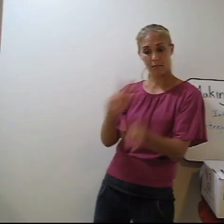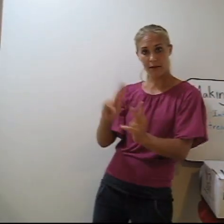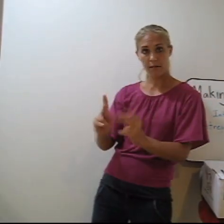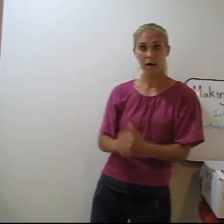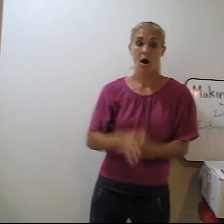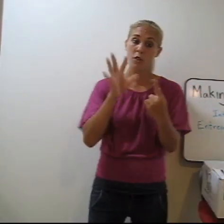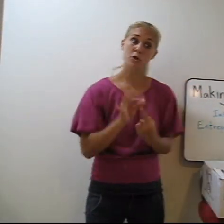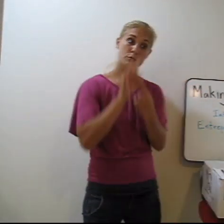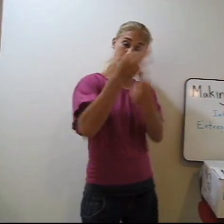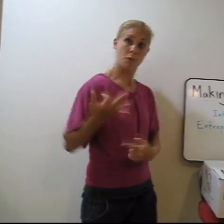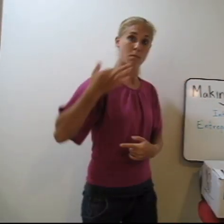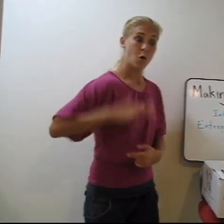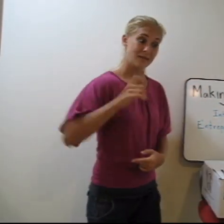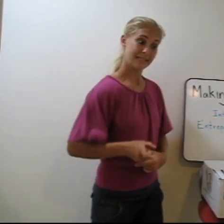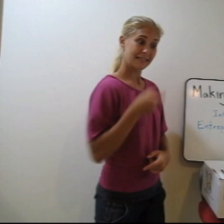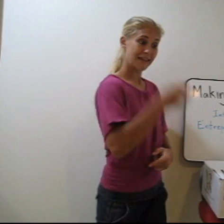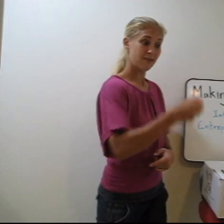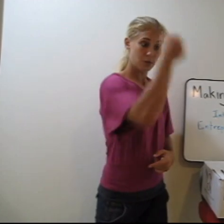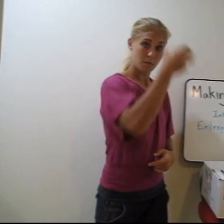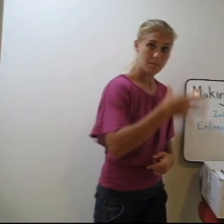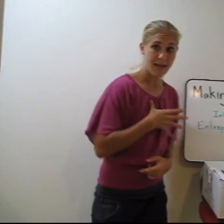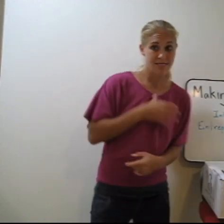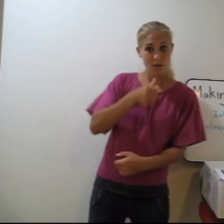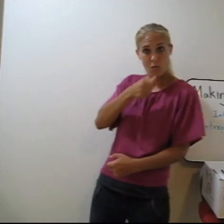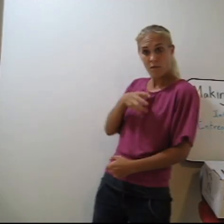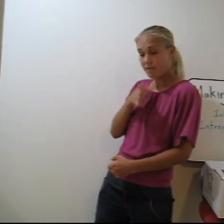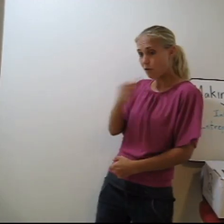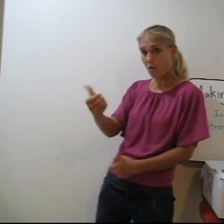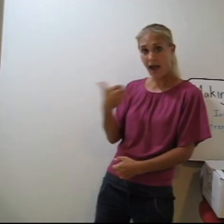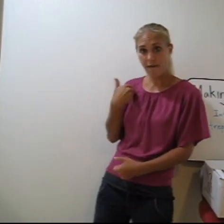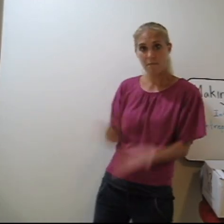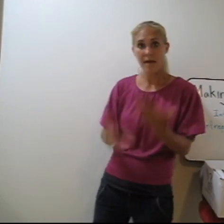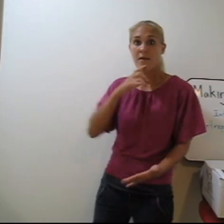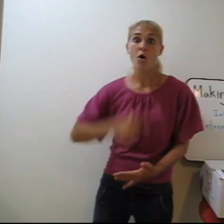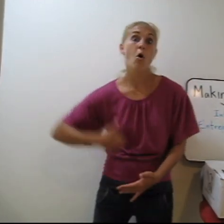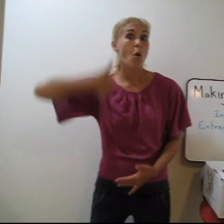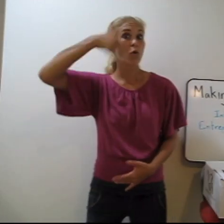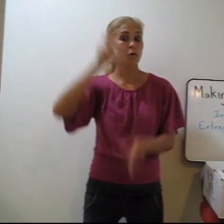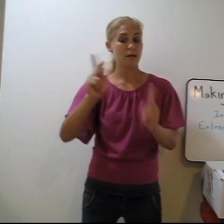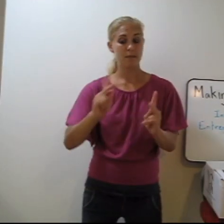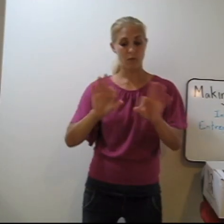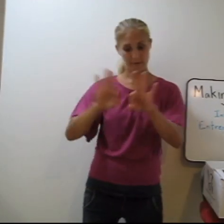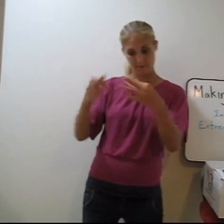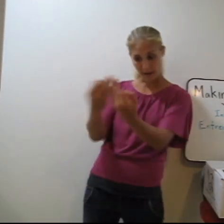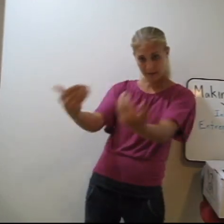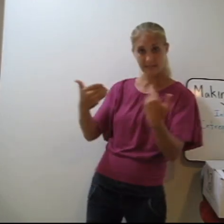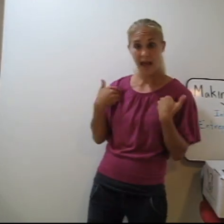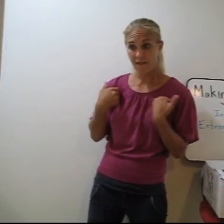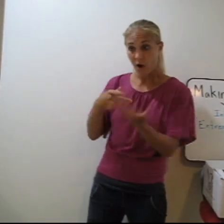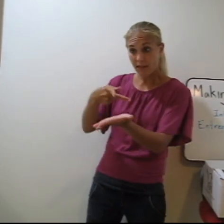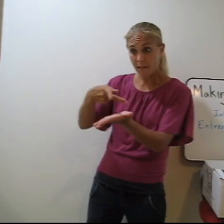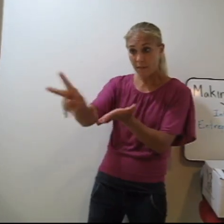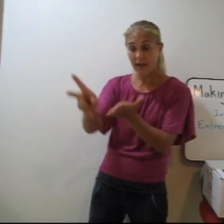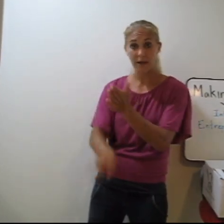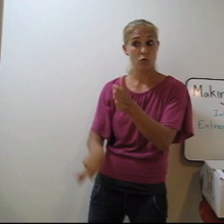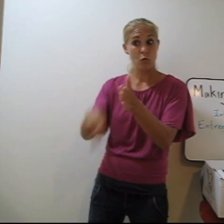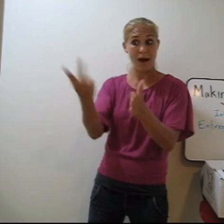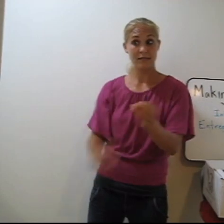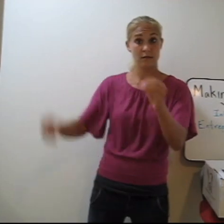to men that women don't get? How about older people with families? Are they paid more than single people just out of college?